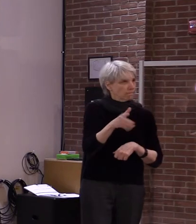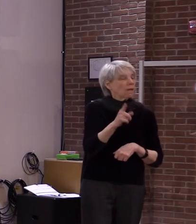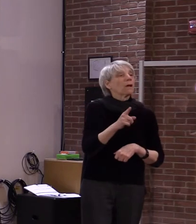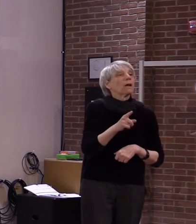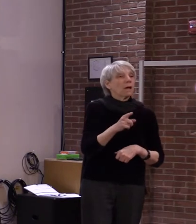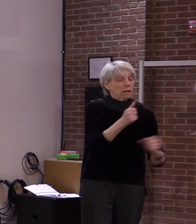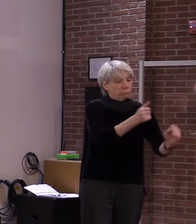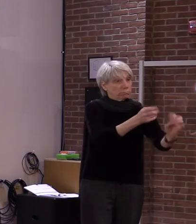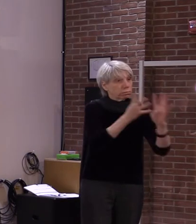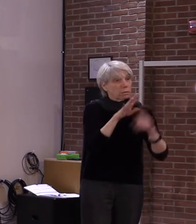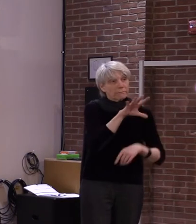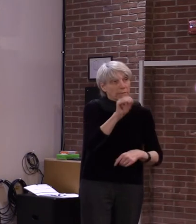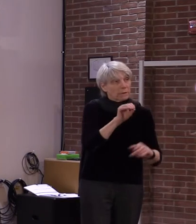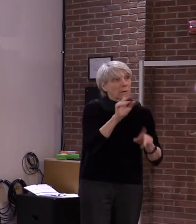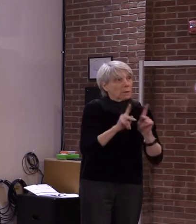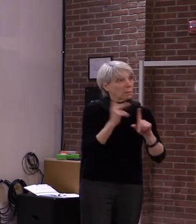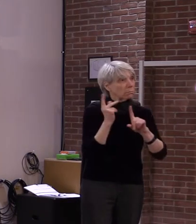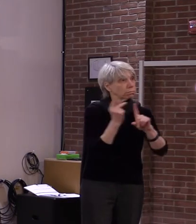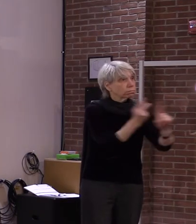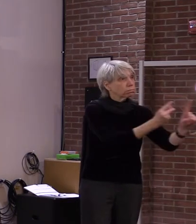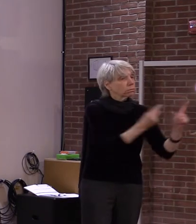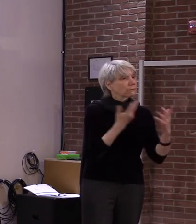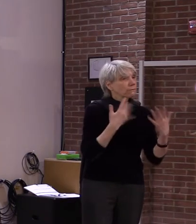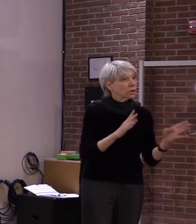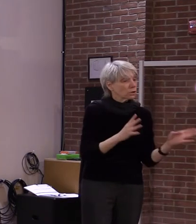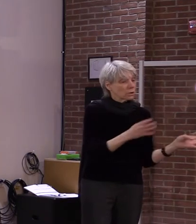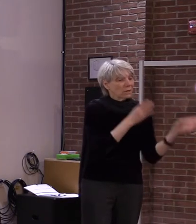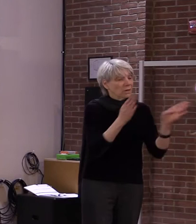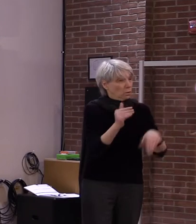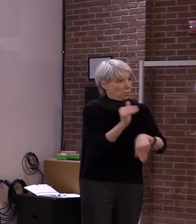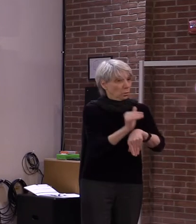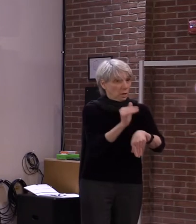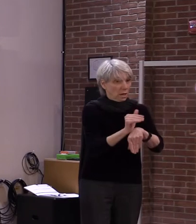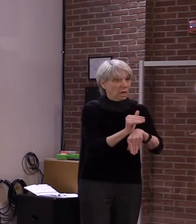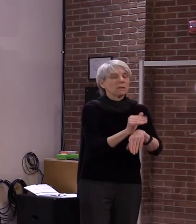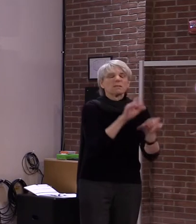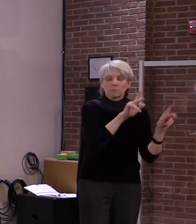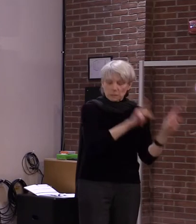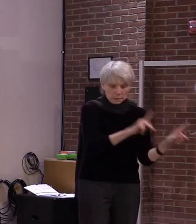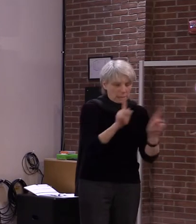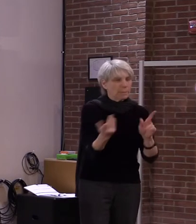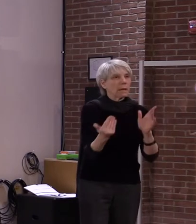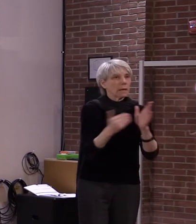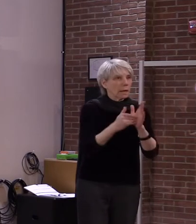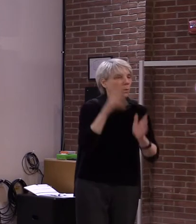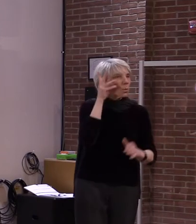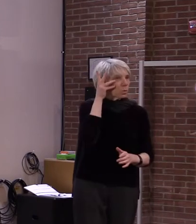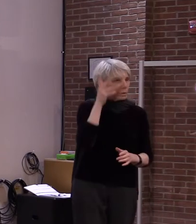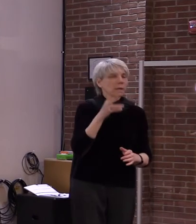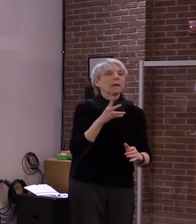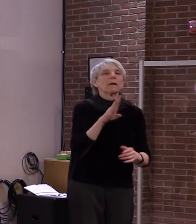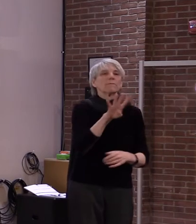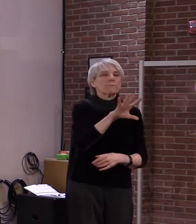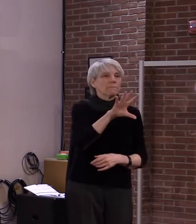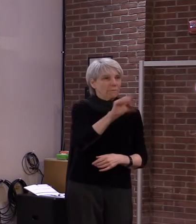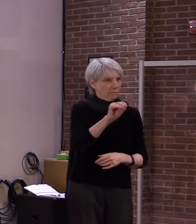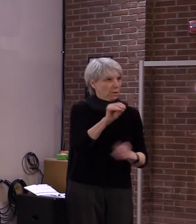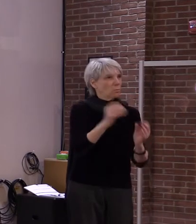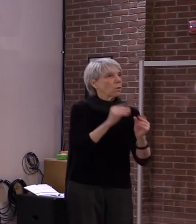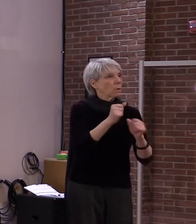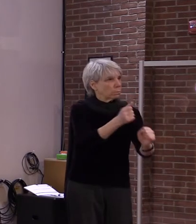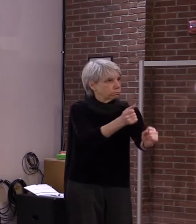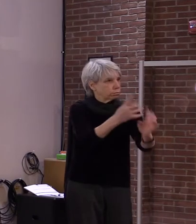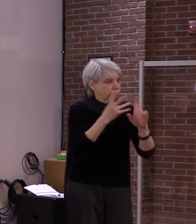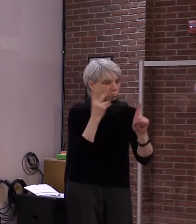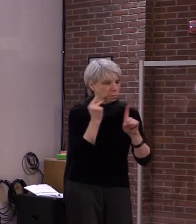people and tonight in winooski for another 50 people we will continue to